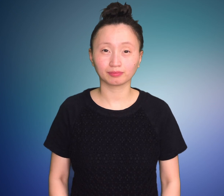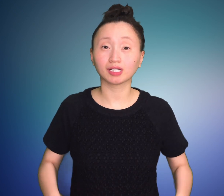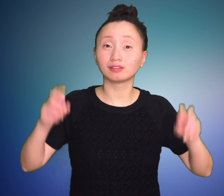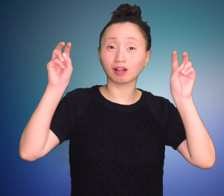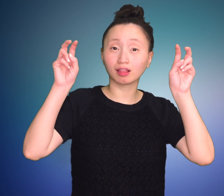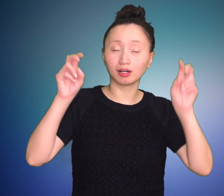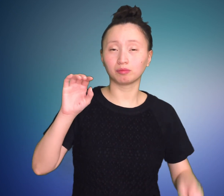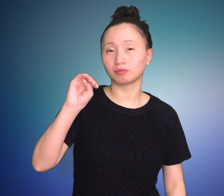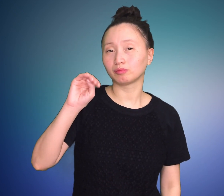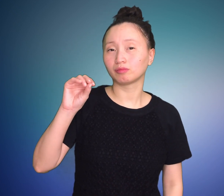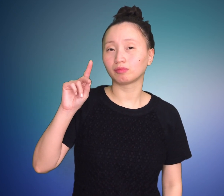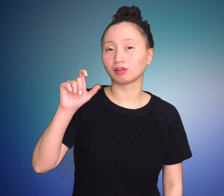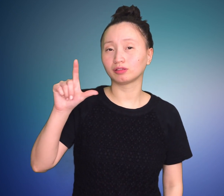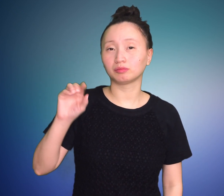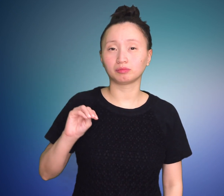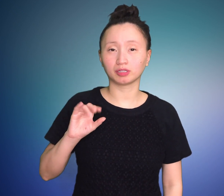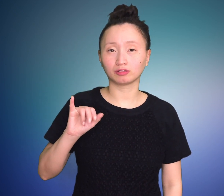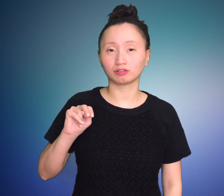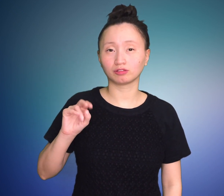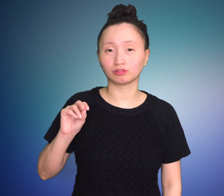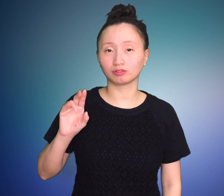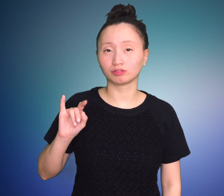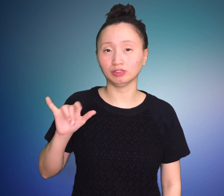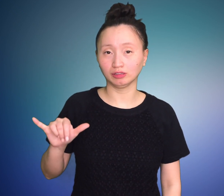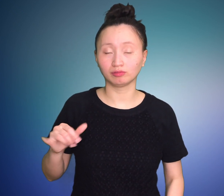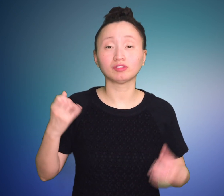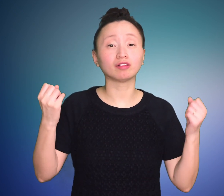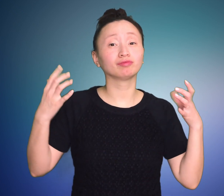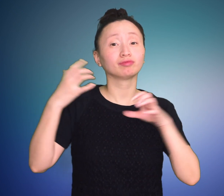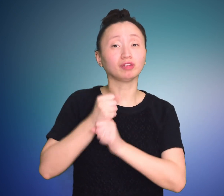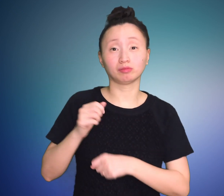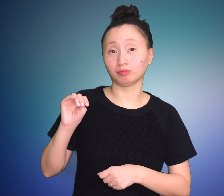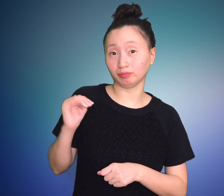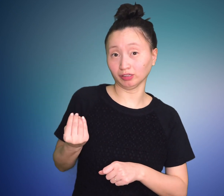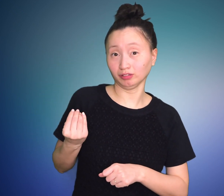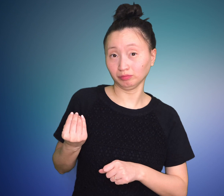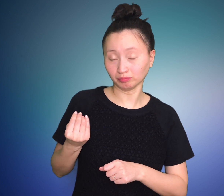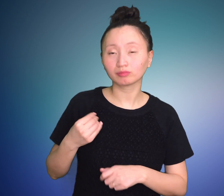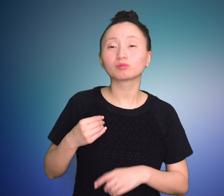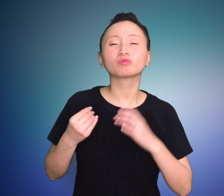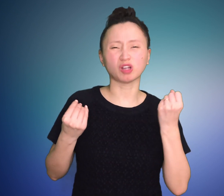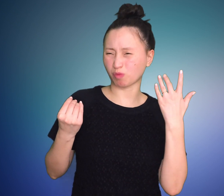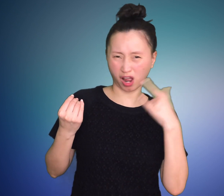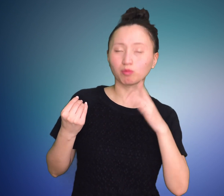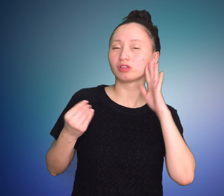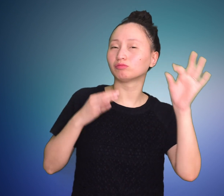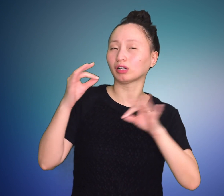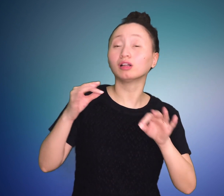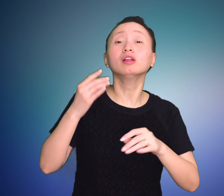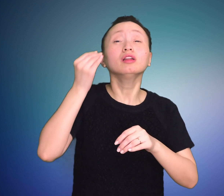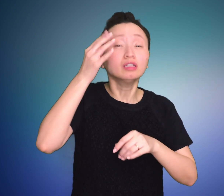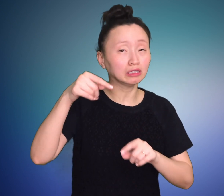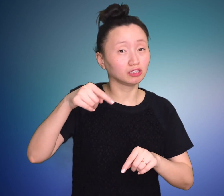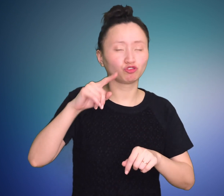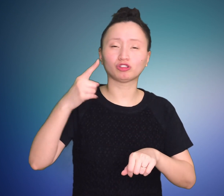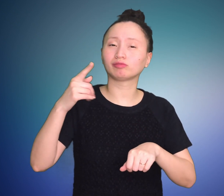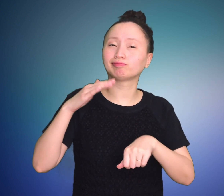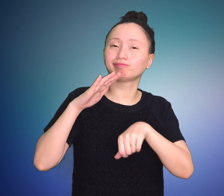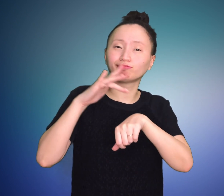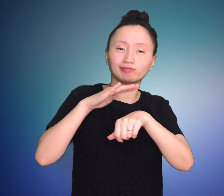The topic today is model minority, and this is how I sign model minority. I'll explain why in just a moment. This really just scratches the surface